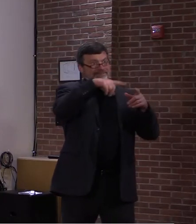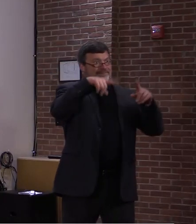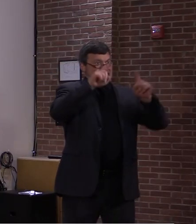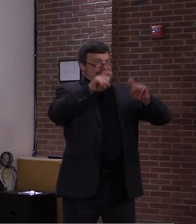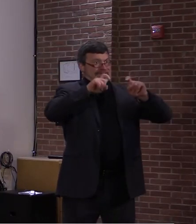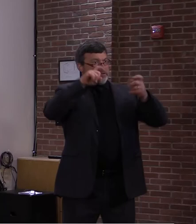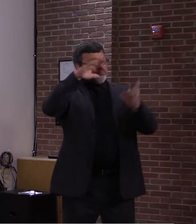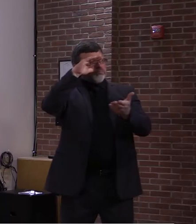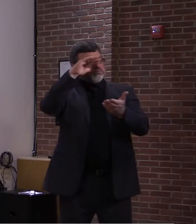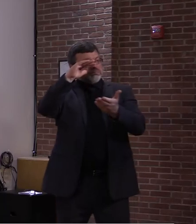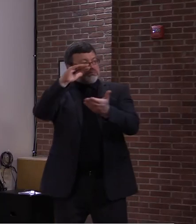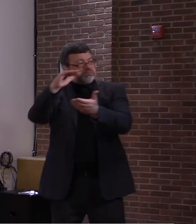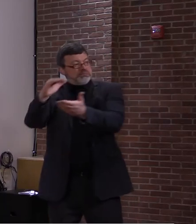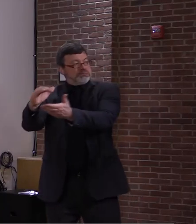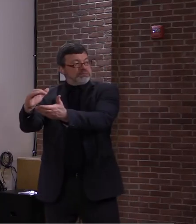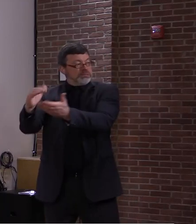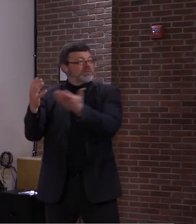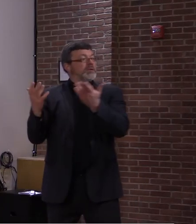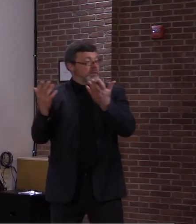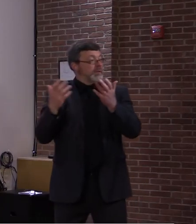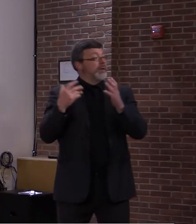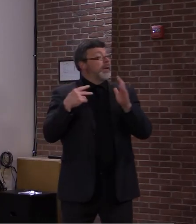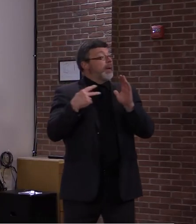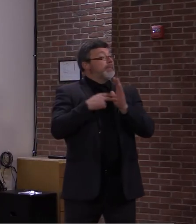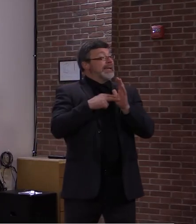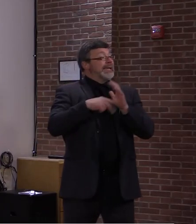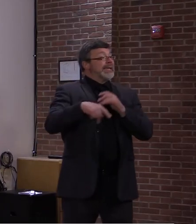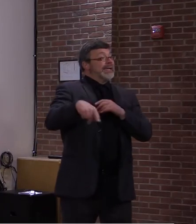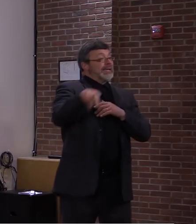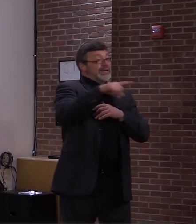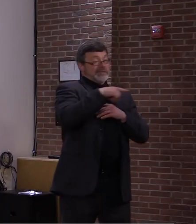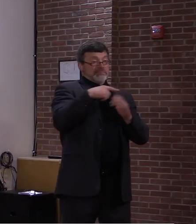that less symptomatic people out there.